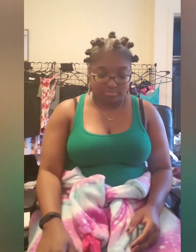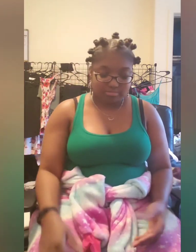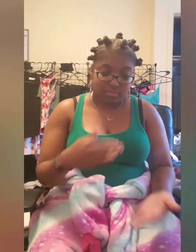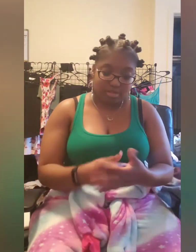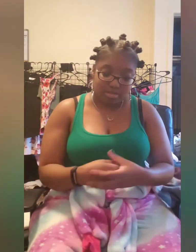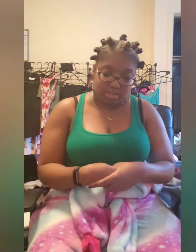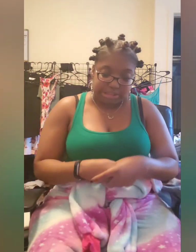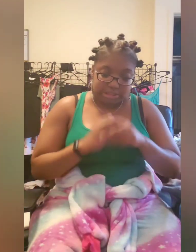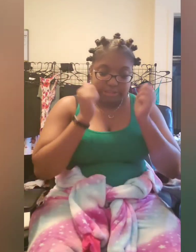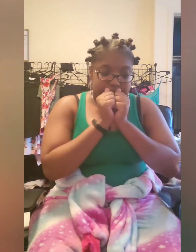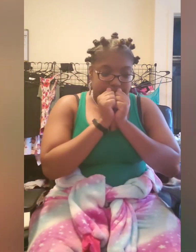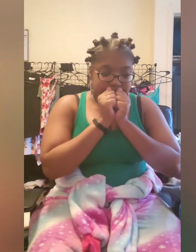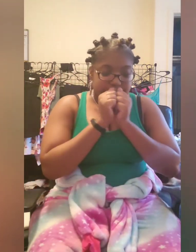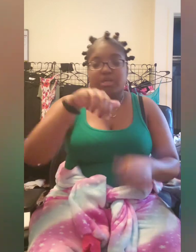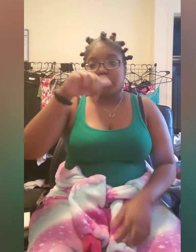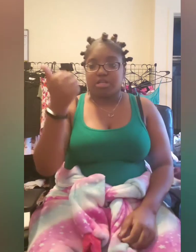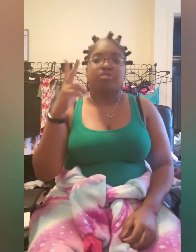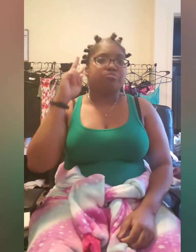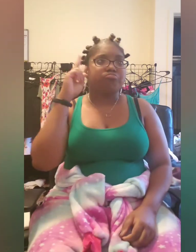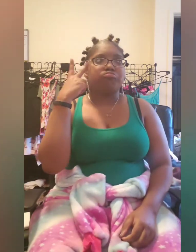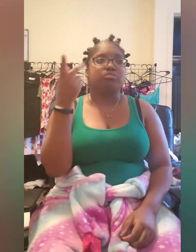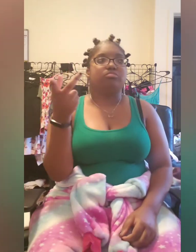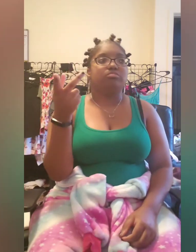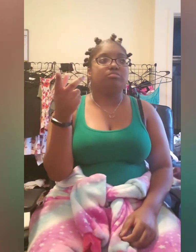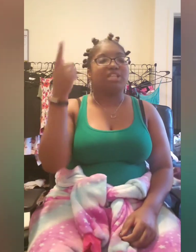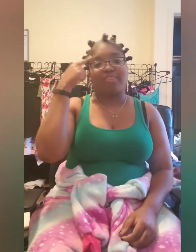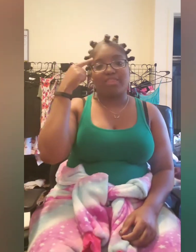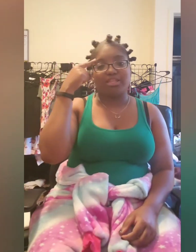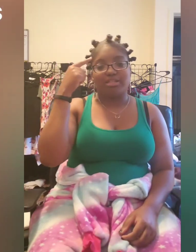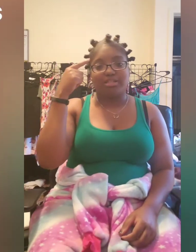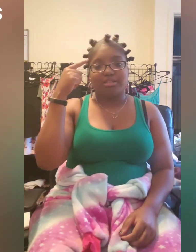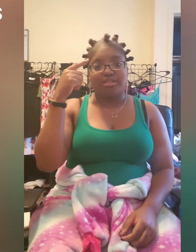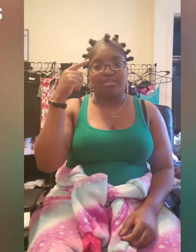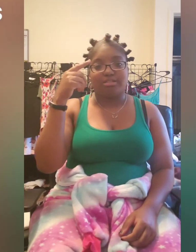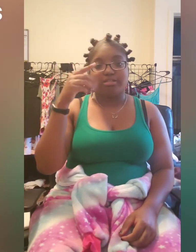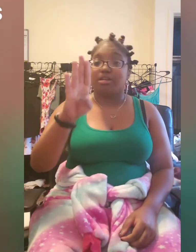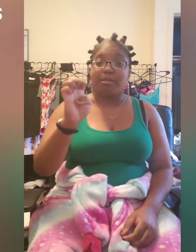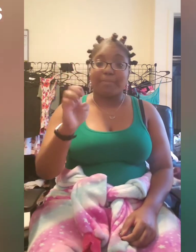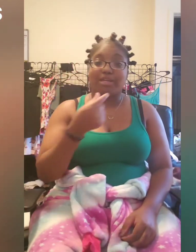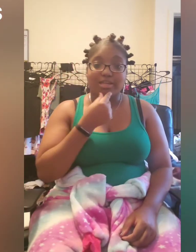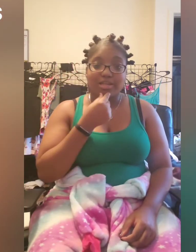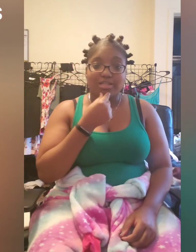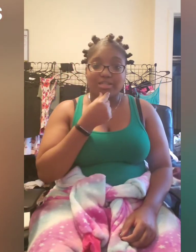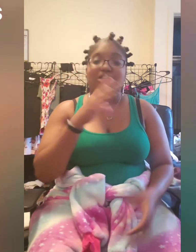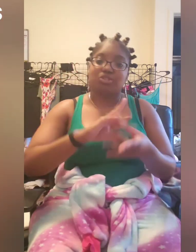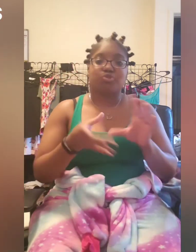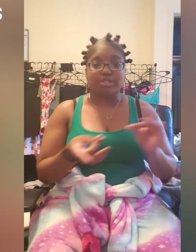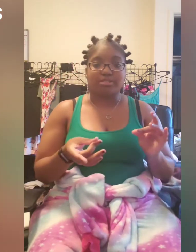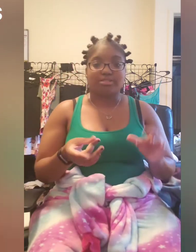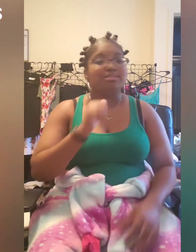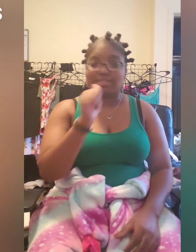So yeah. Um, another misconception that I've heard is that being gay is a choice. Um,